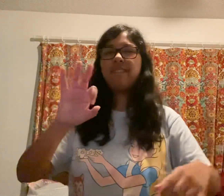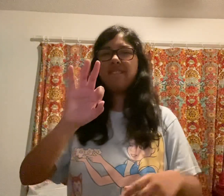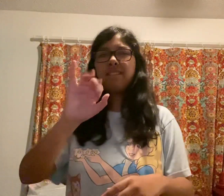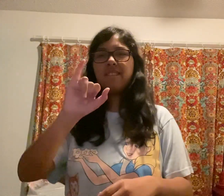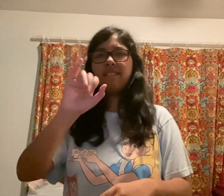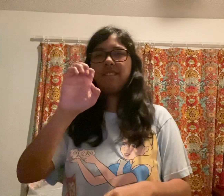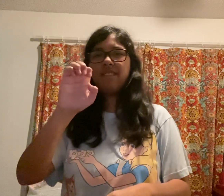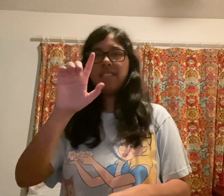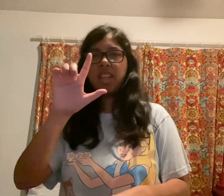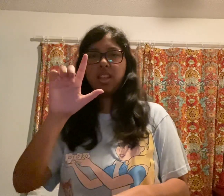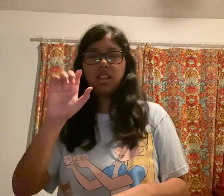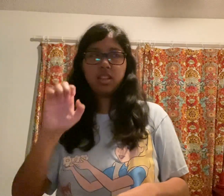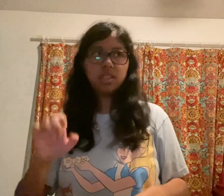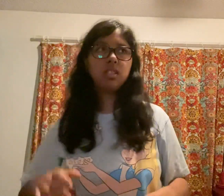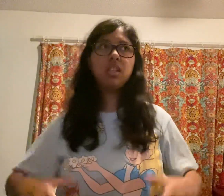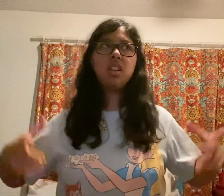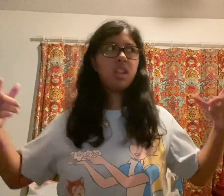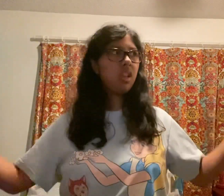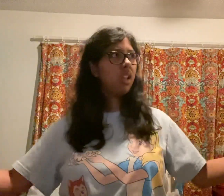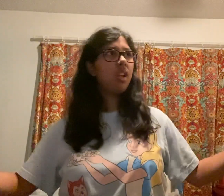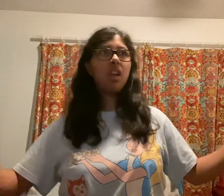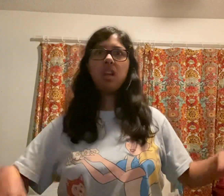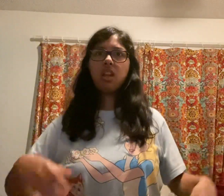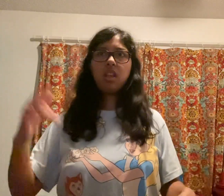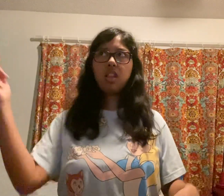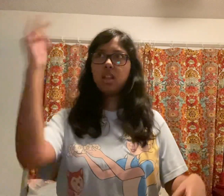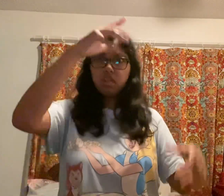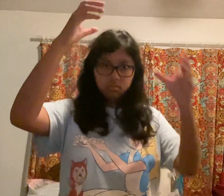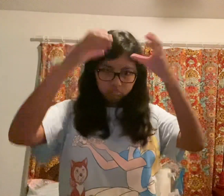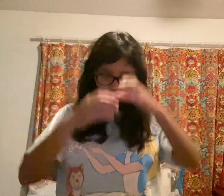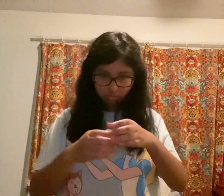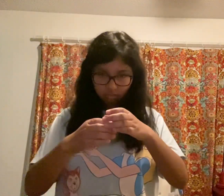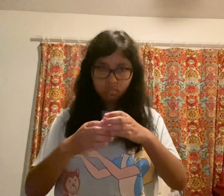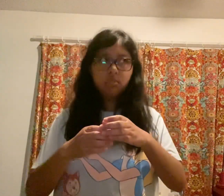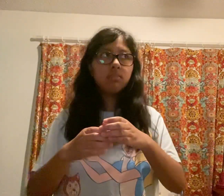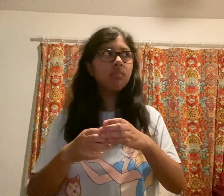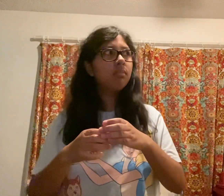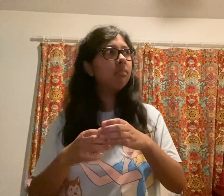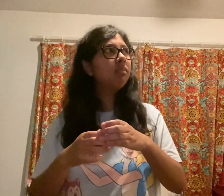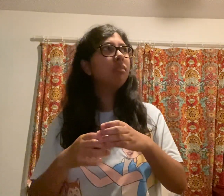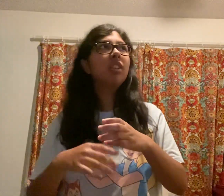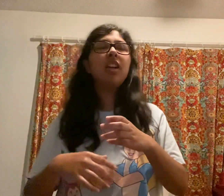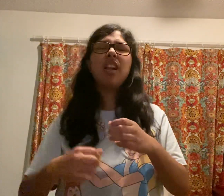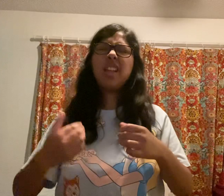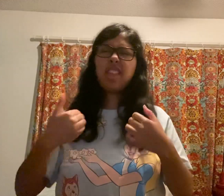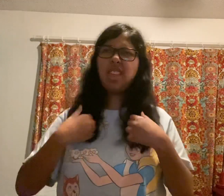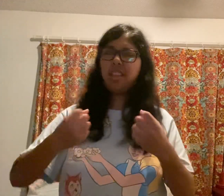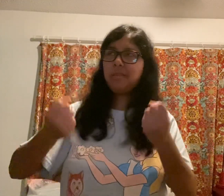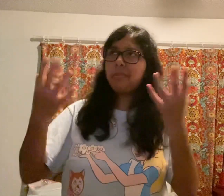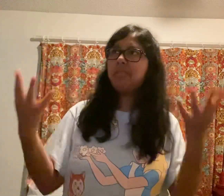on the walls and the metal sculptures that were suspended from the ceiling using fine steel cables. It was